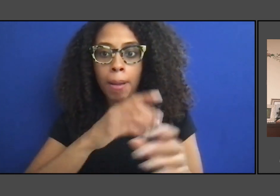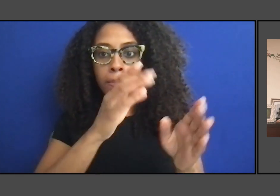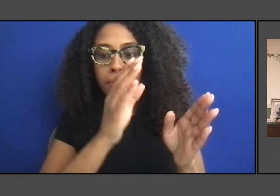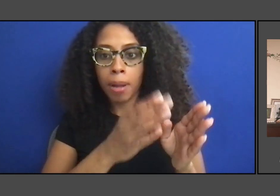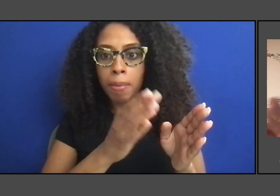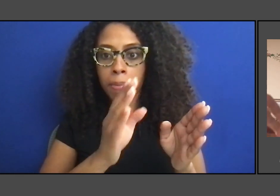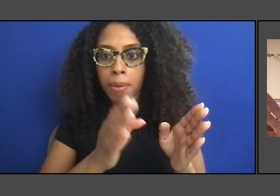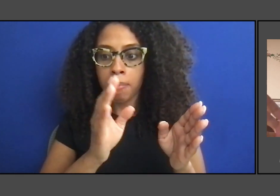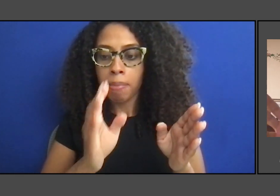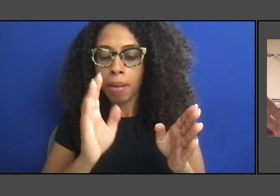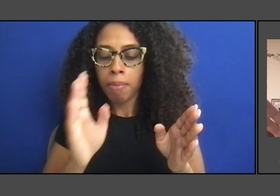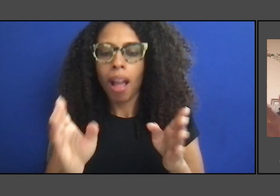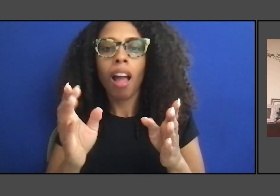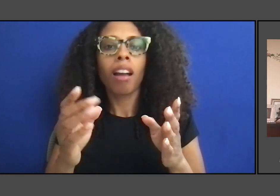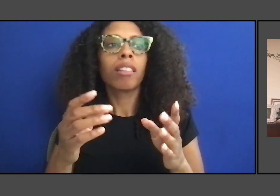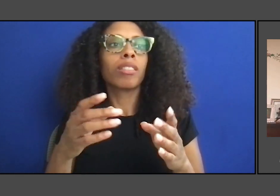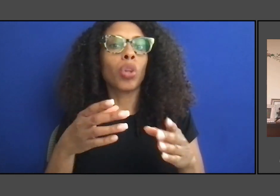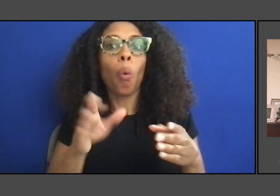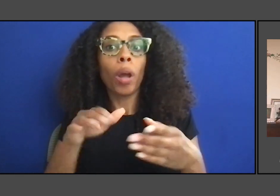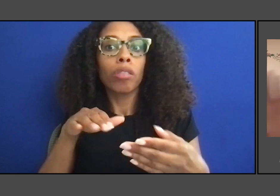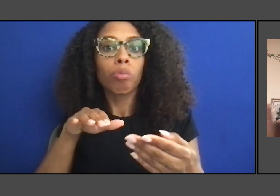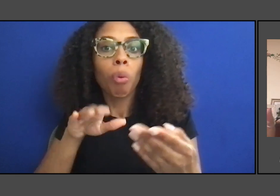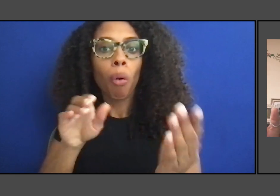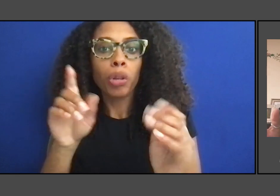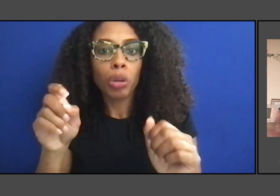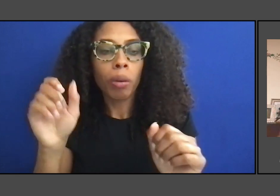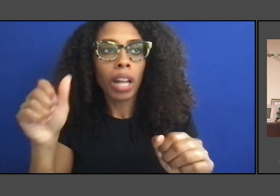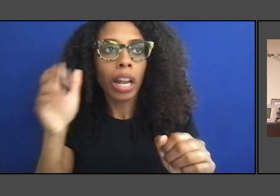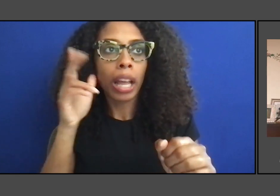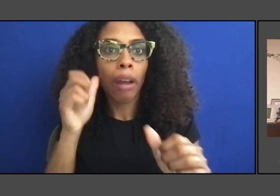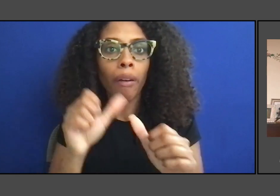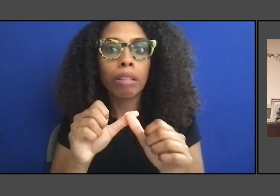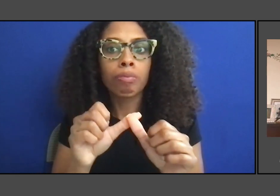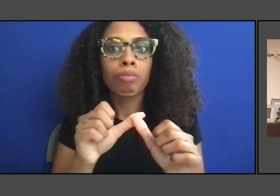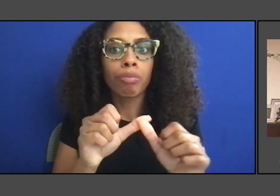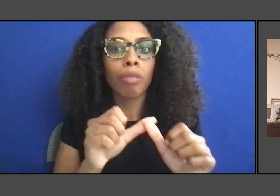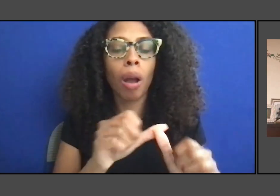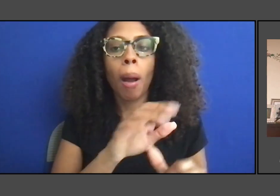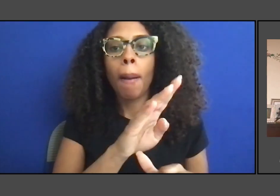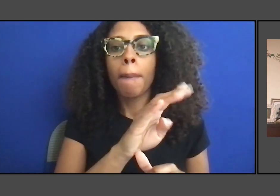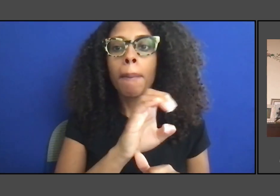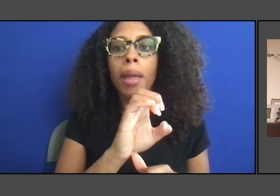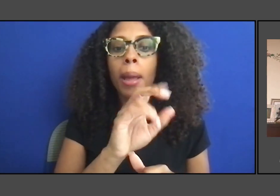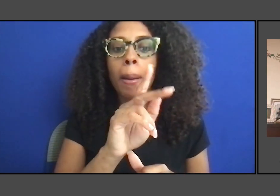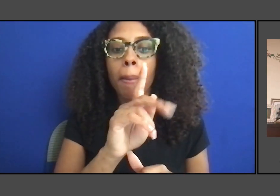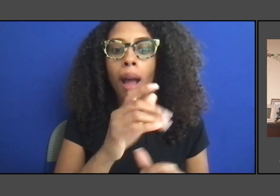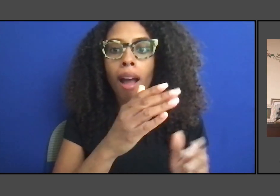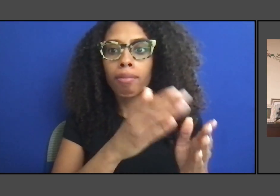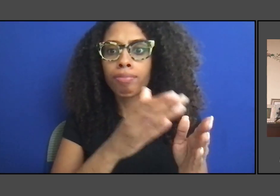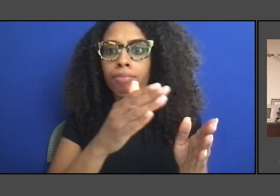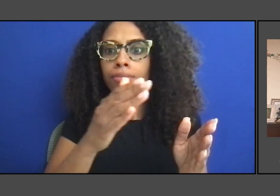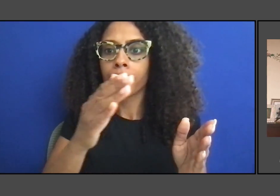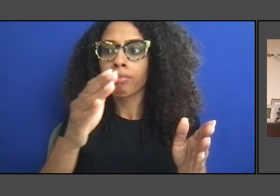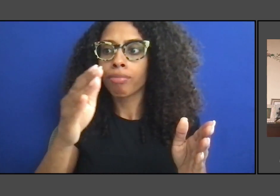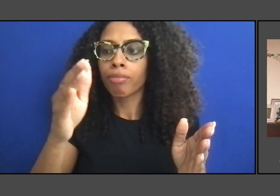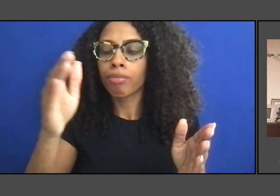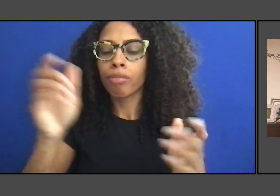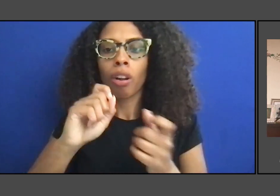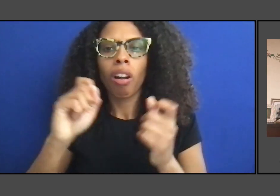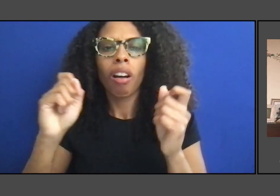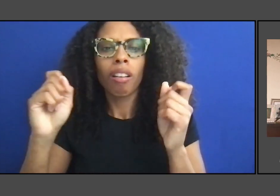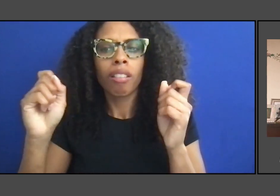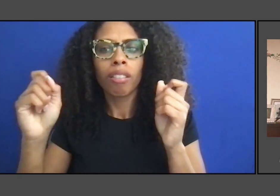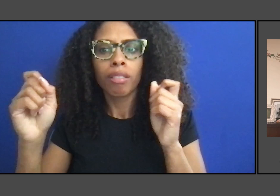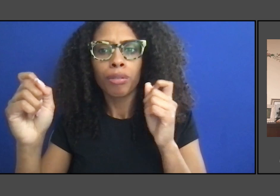literally hear the continuum from bebop till now, which is important. But I do feel like we have to really make